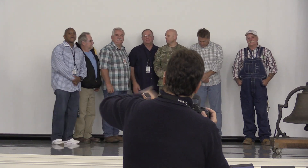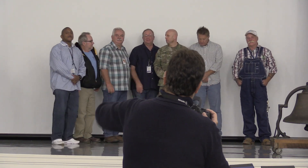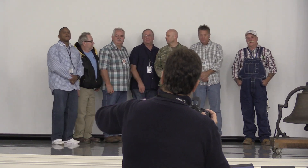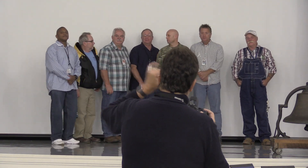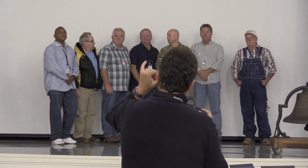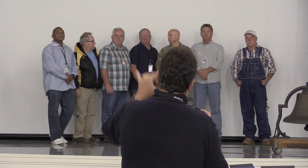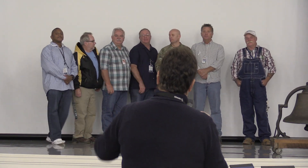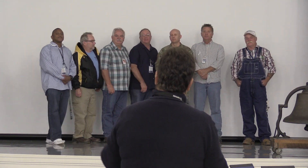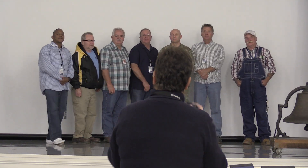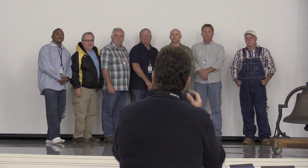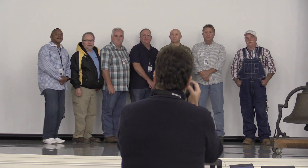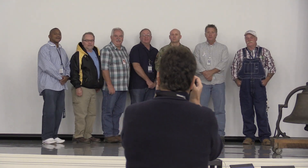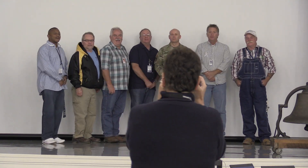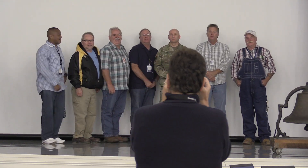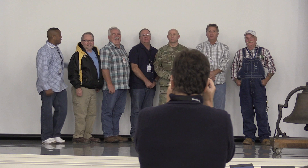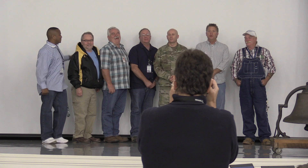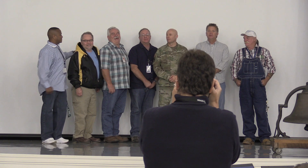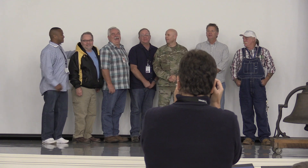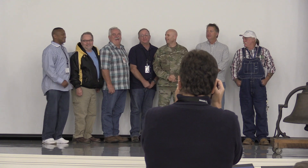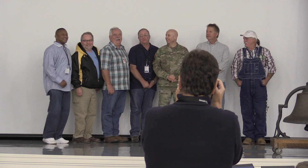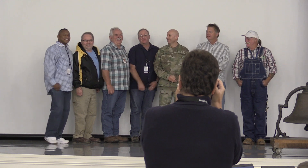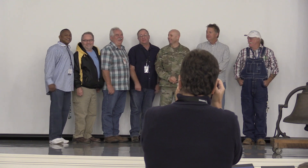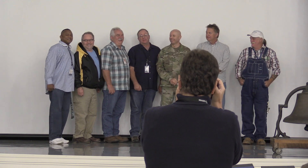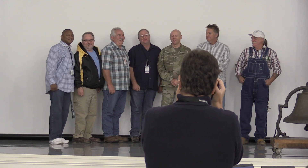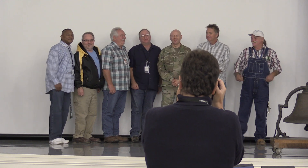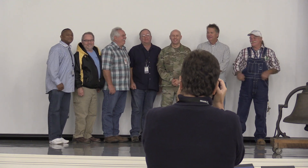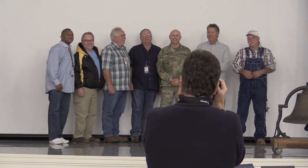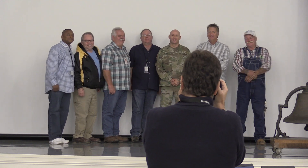Mark, how's Jeff now?